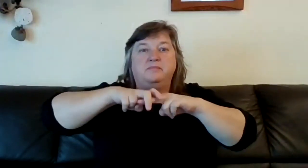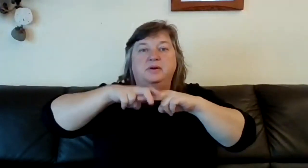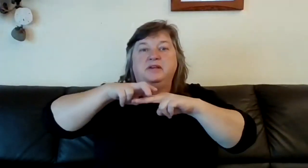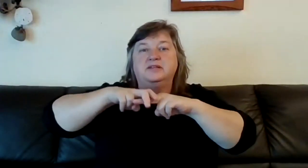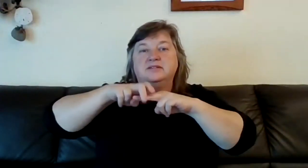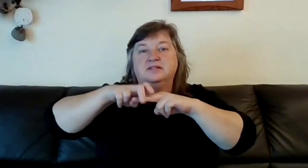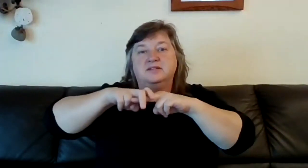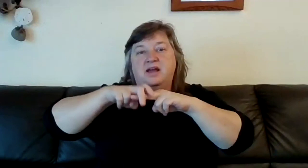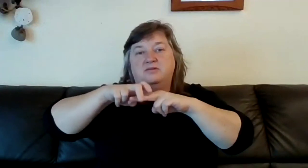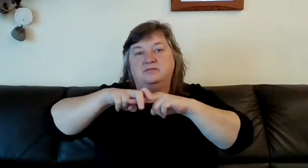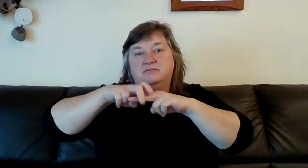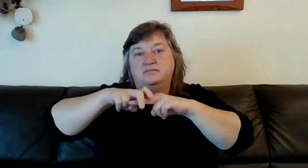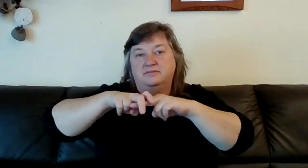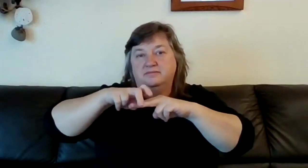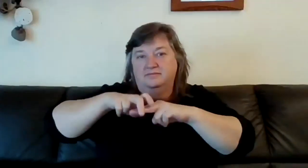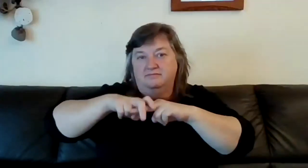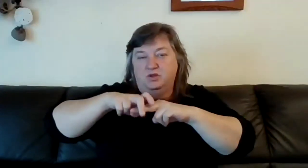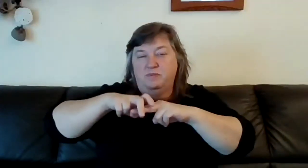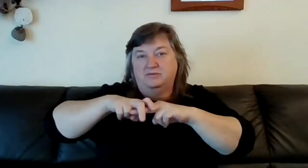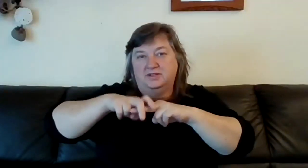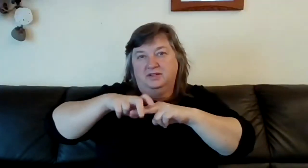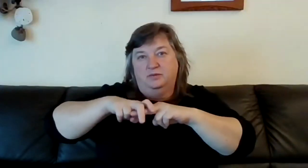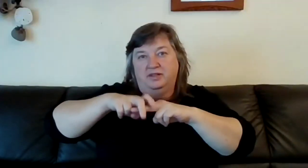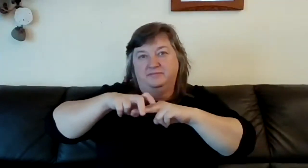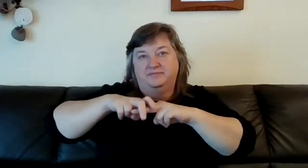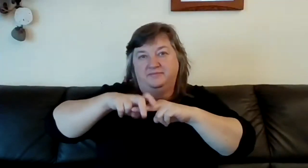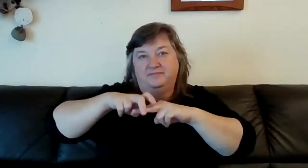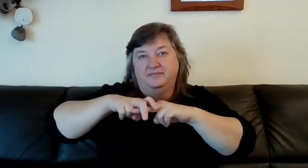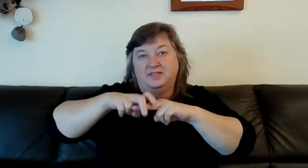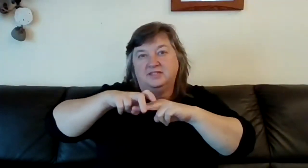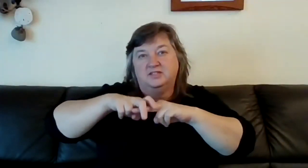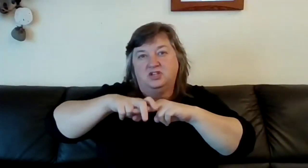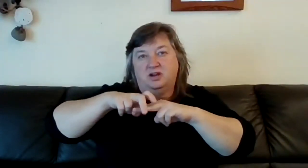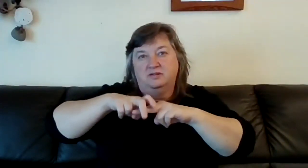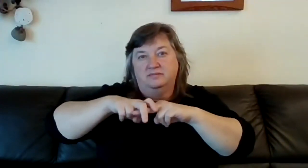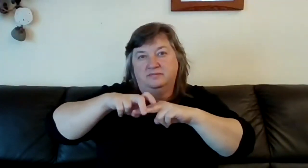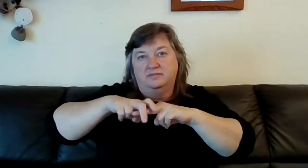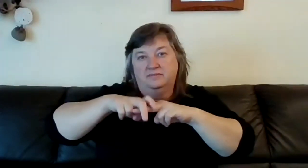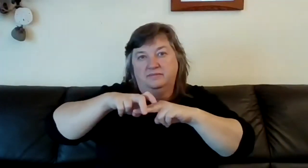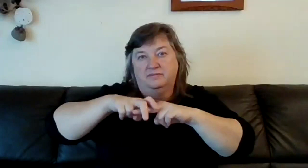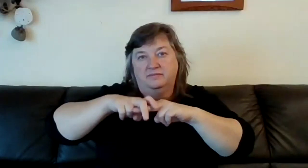But because it's a noun, you bounce it a little bit. This is a chair.